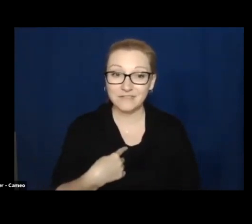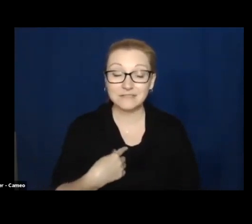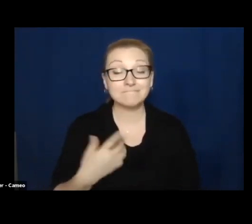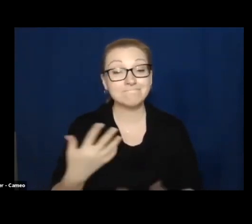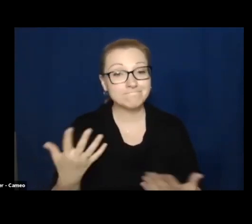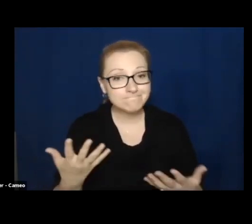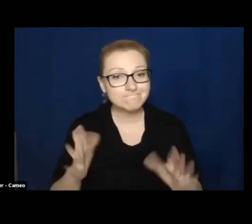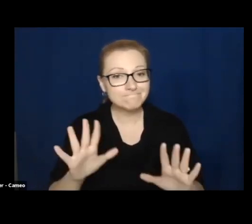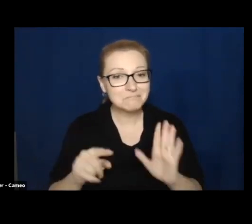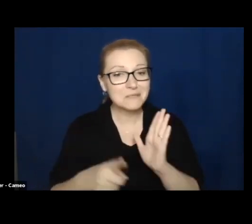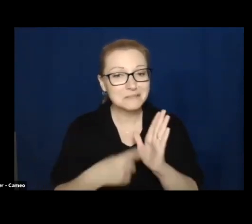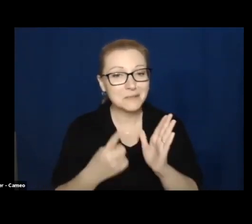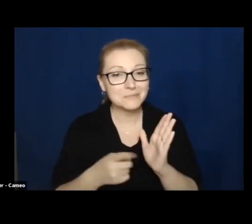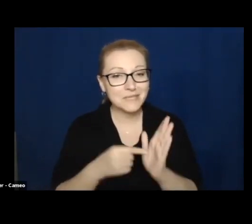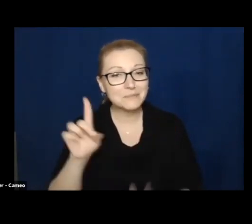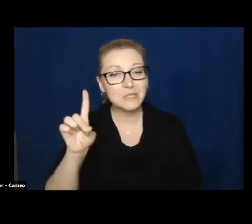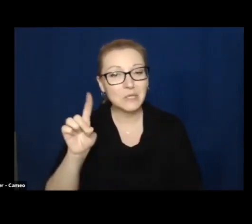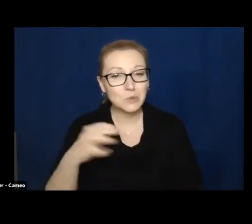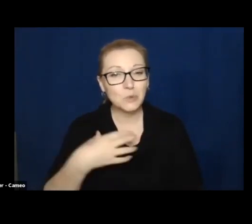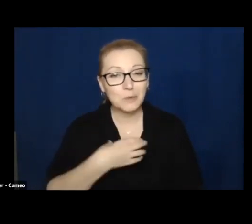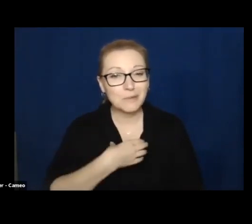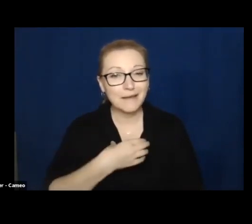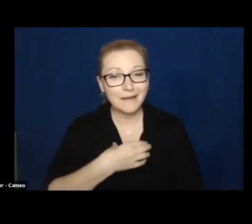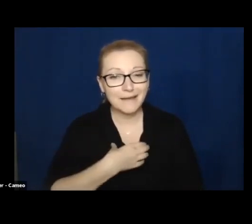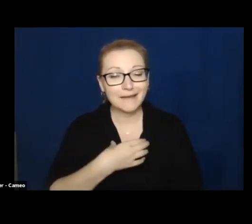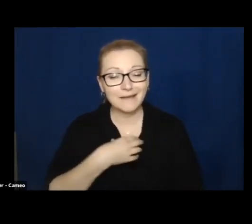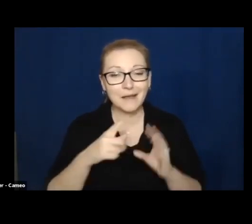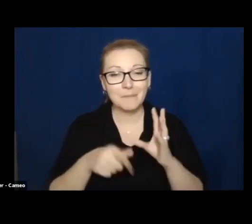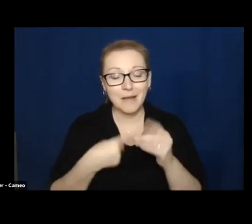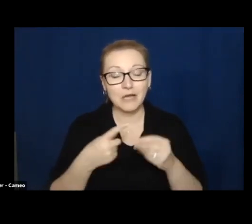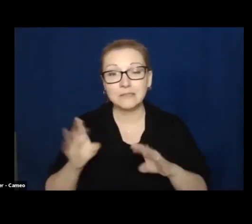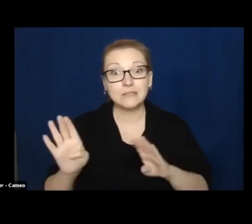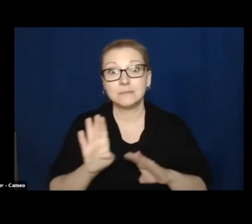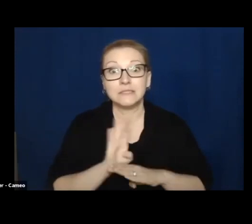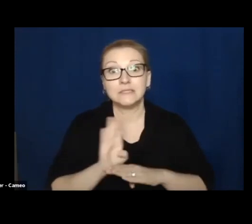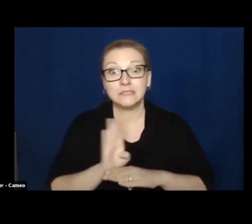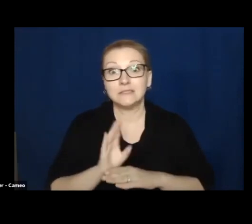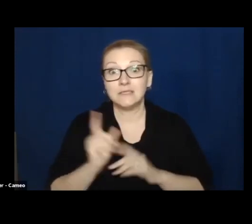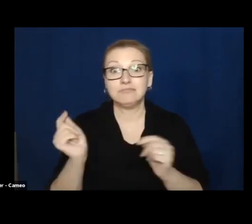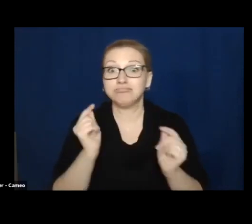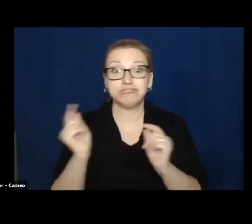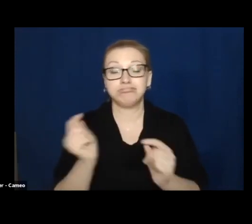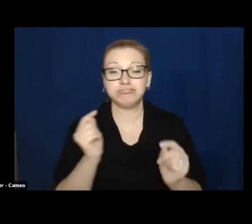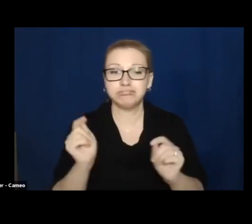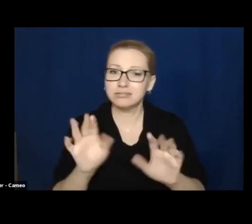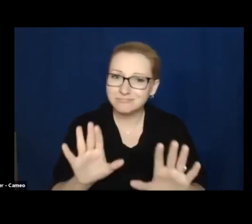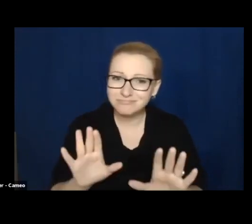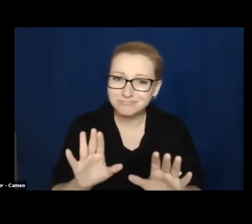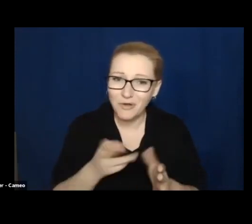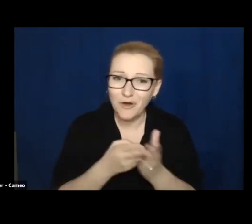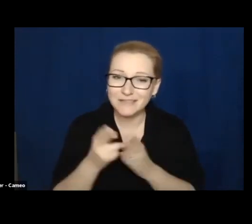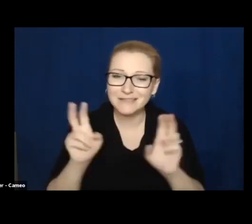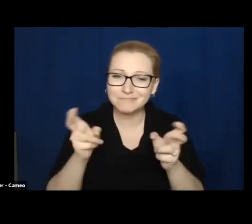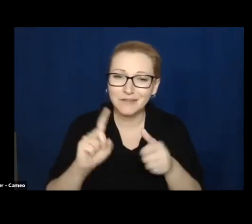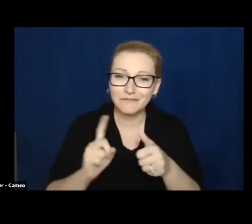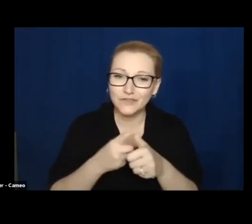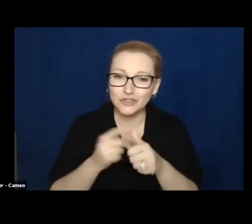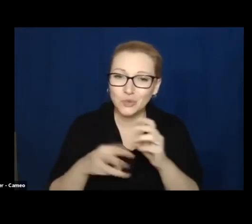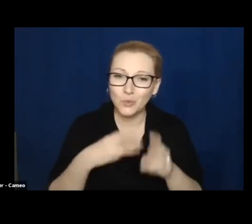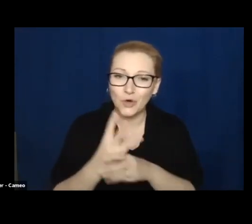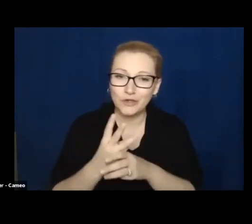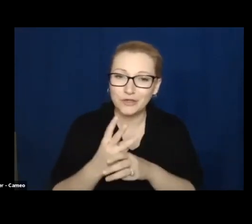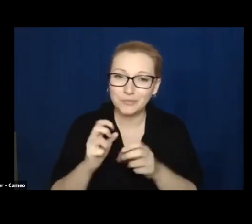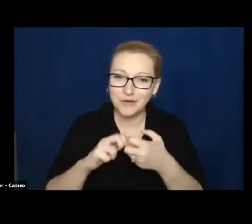do complain about so many things on my plate, these are honestly first world problems. A